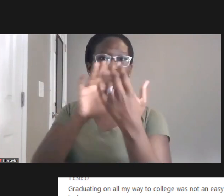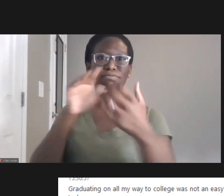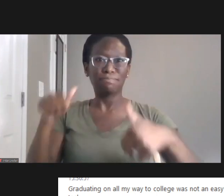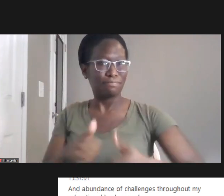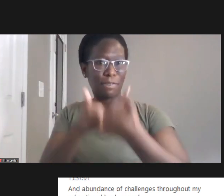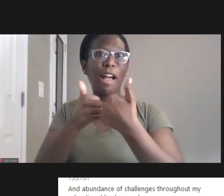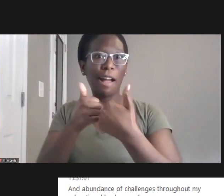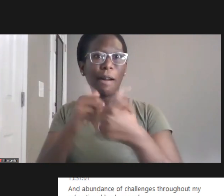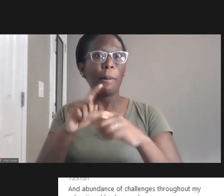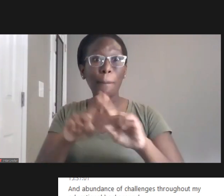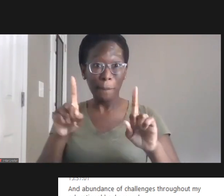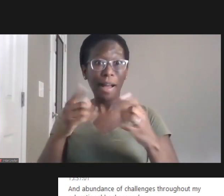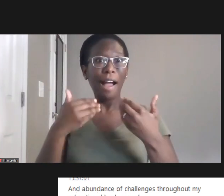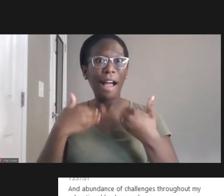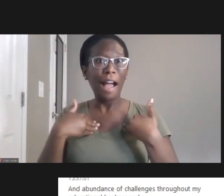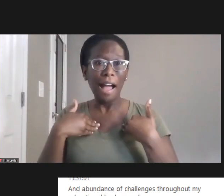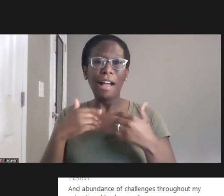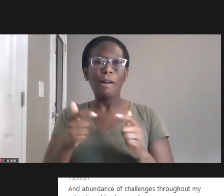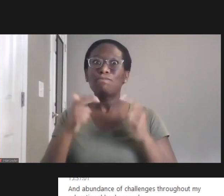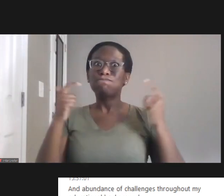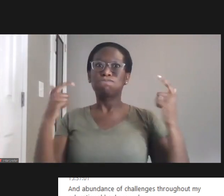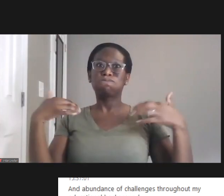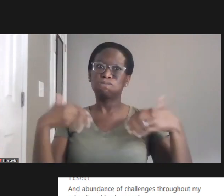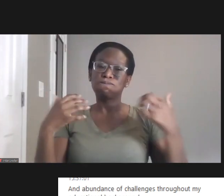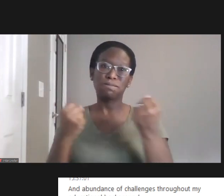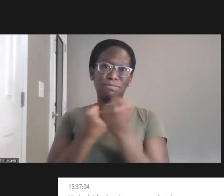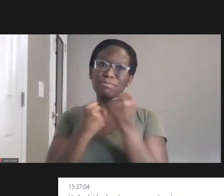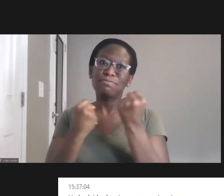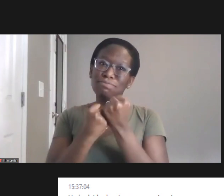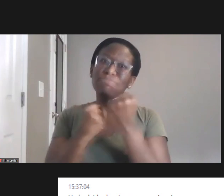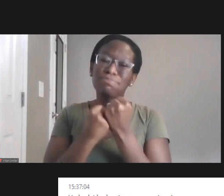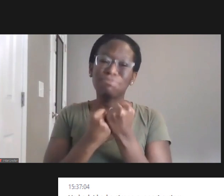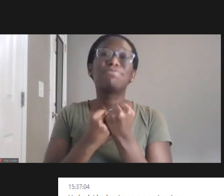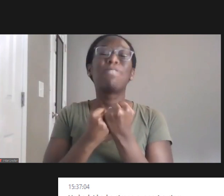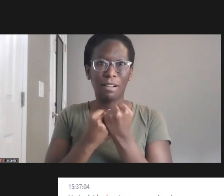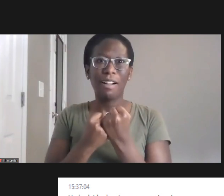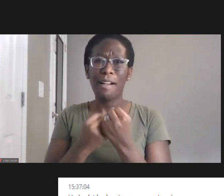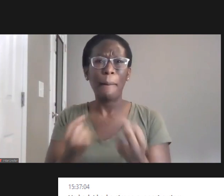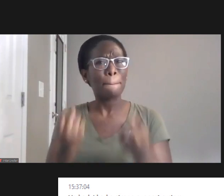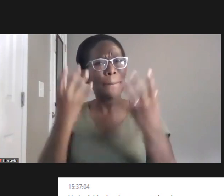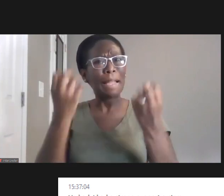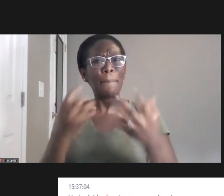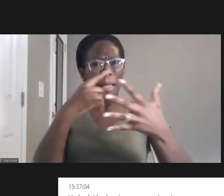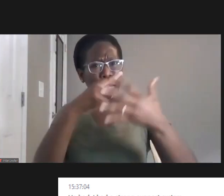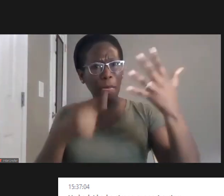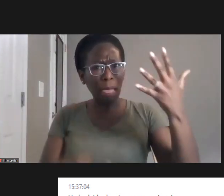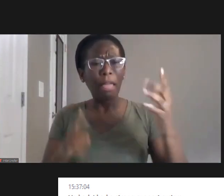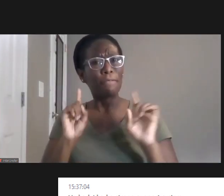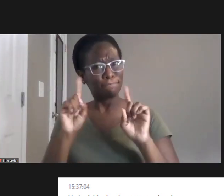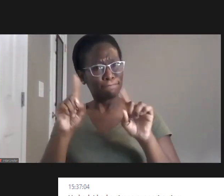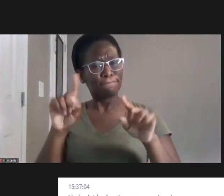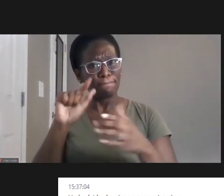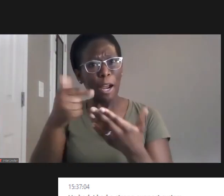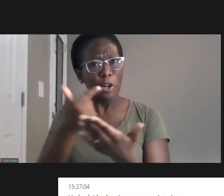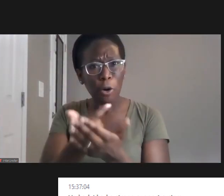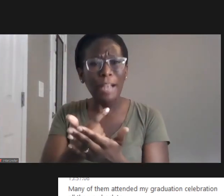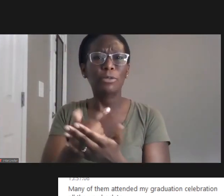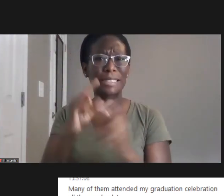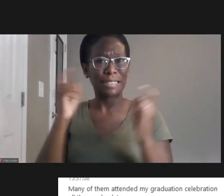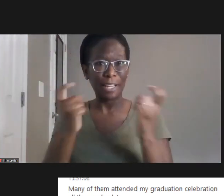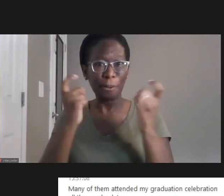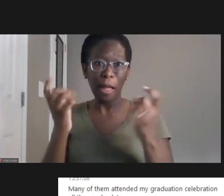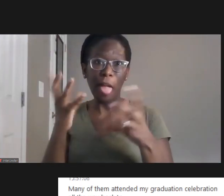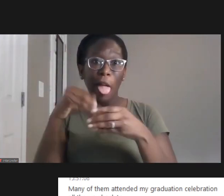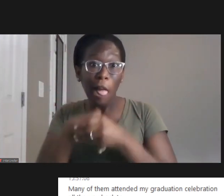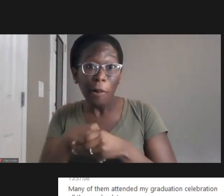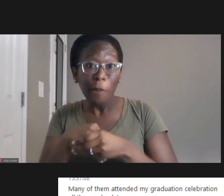strong support system. Many of them attended my graduation celebration all the way back to my teacher, Mrs. Wade,